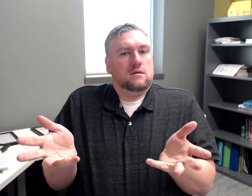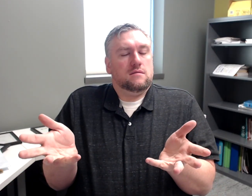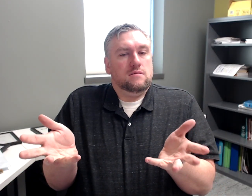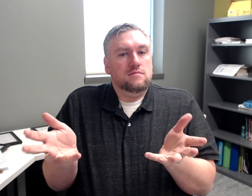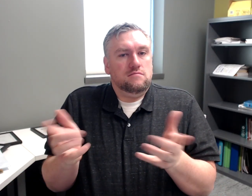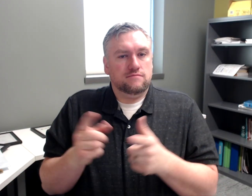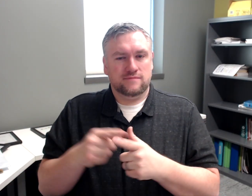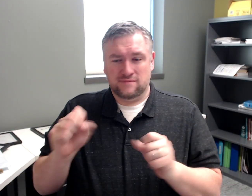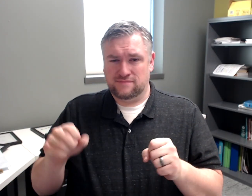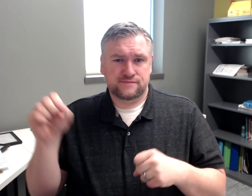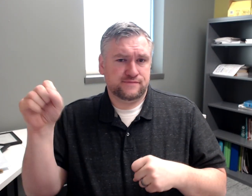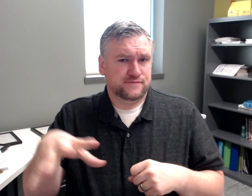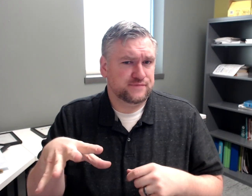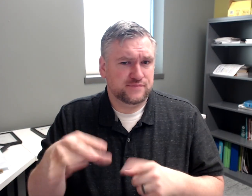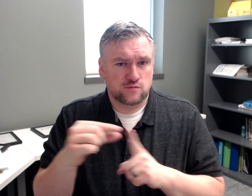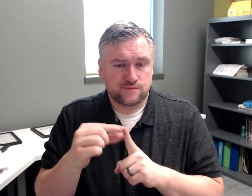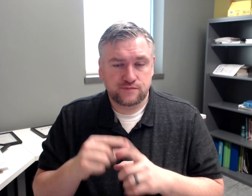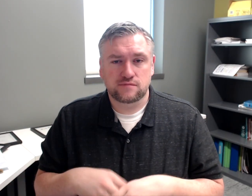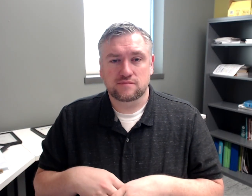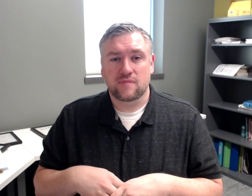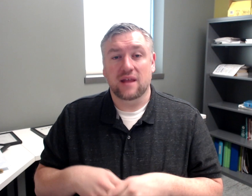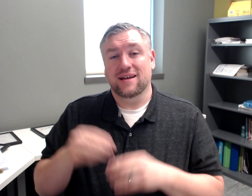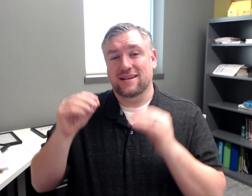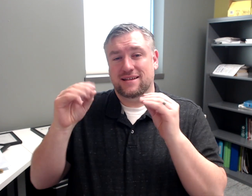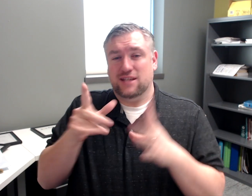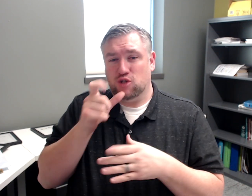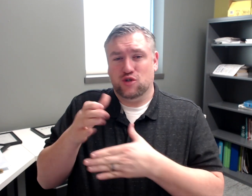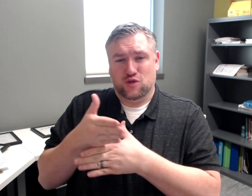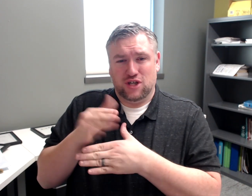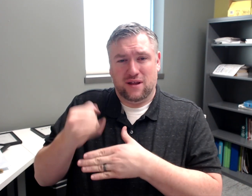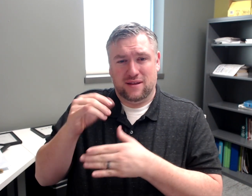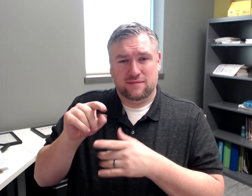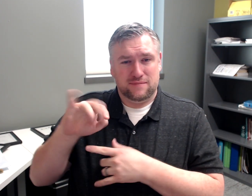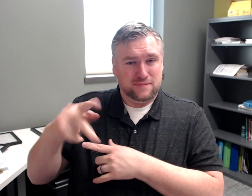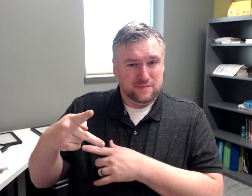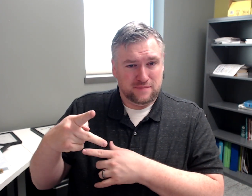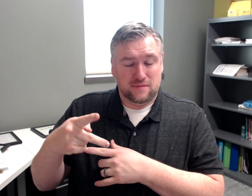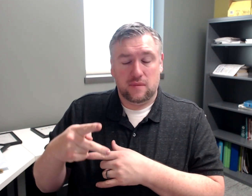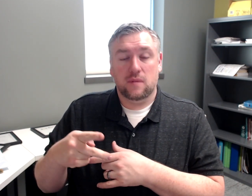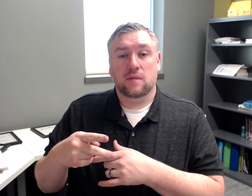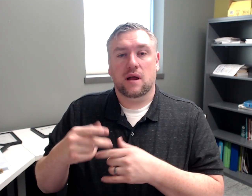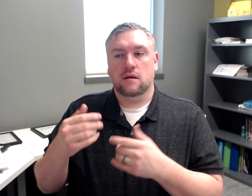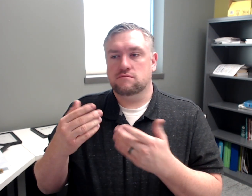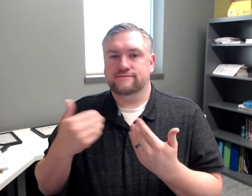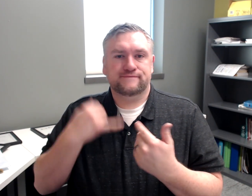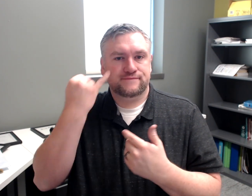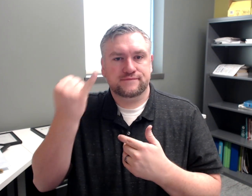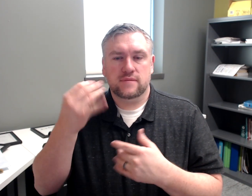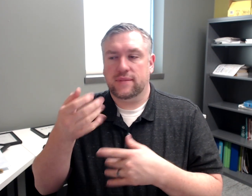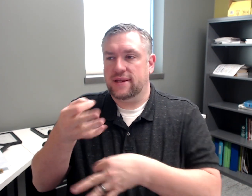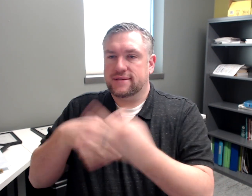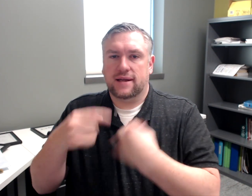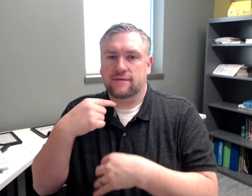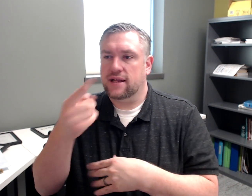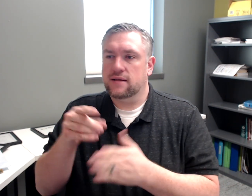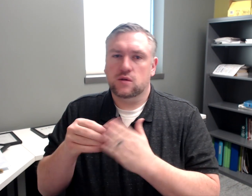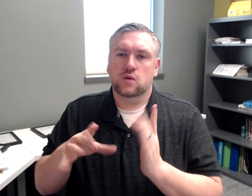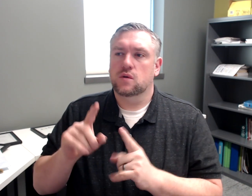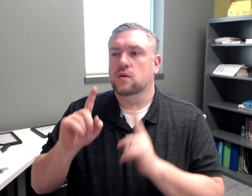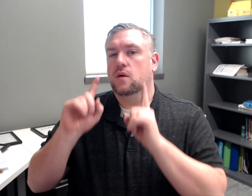that opportunity to chat and throw in new words. The teacher who shared that tip said that instead of telling a